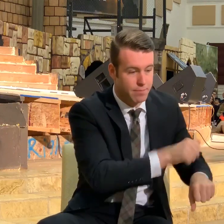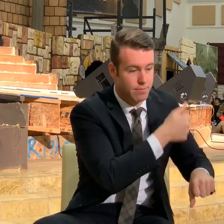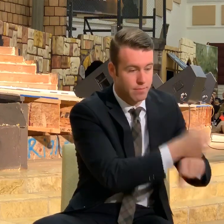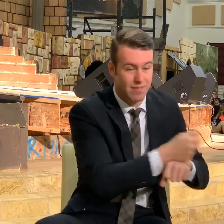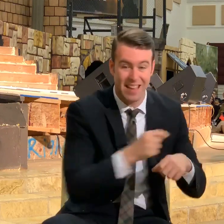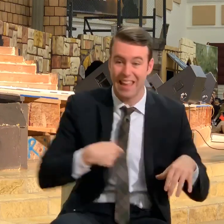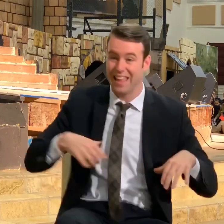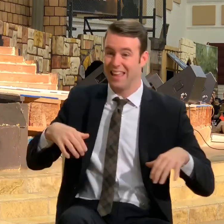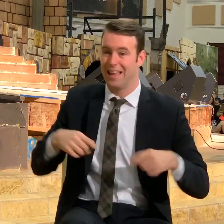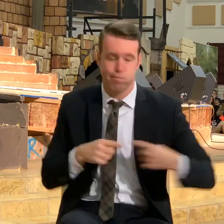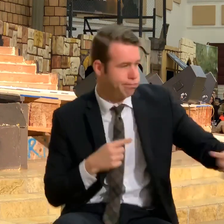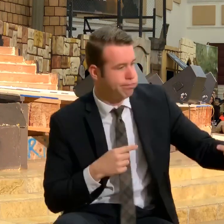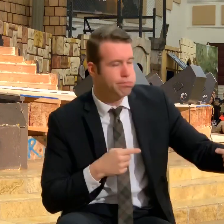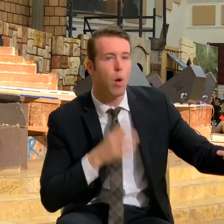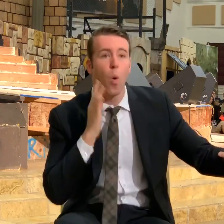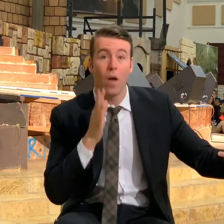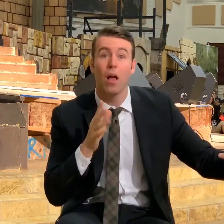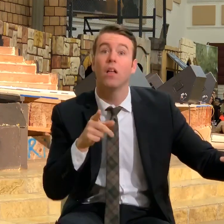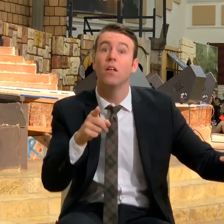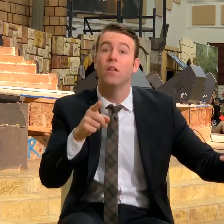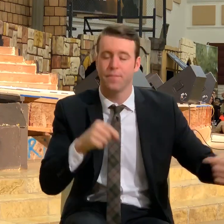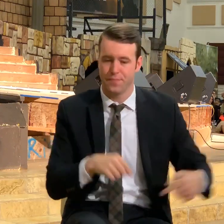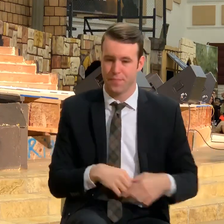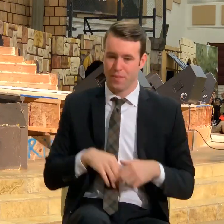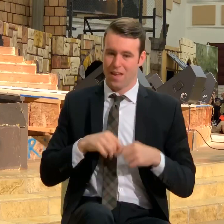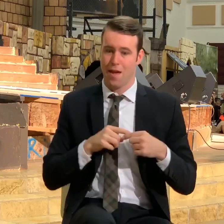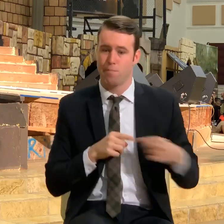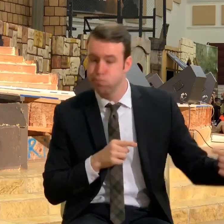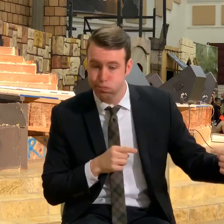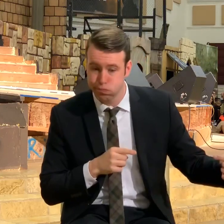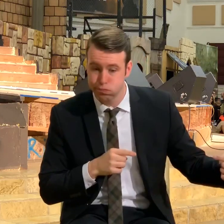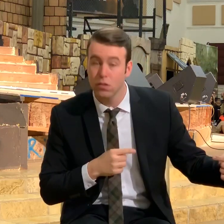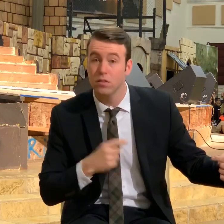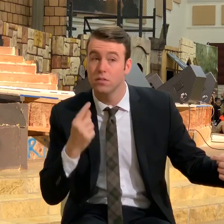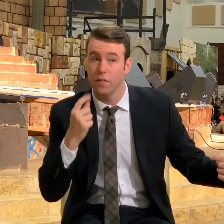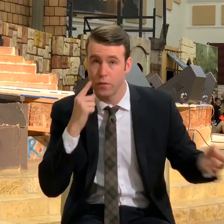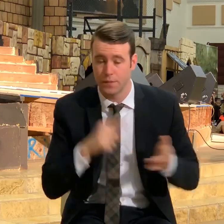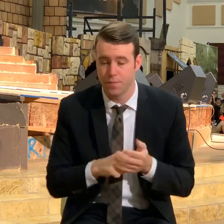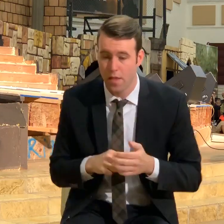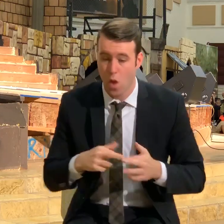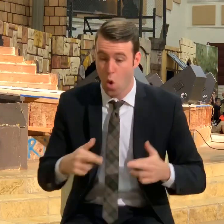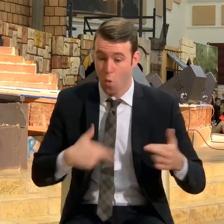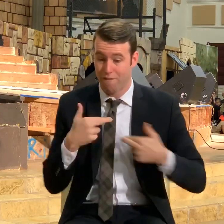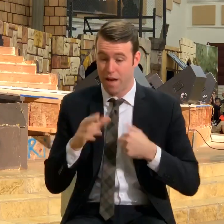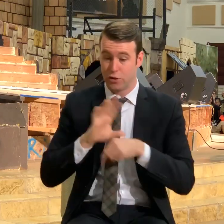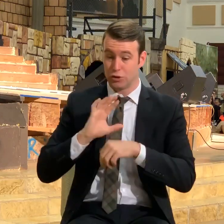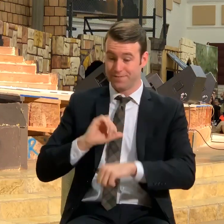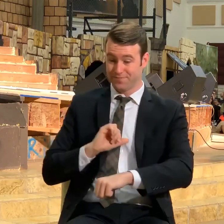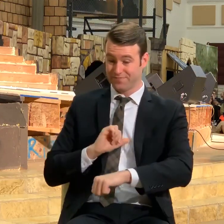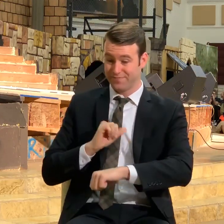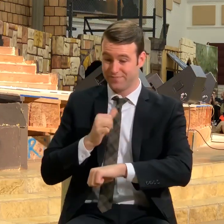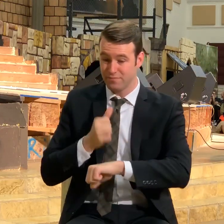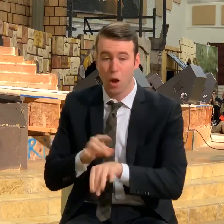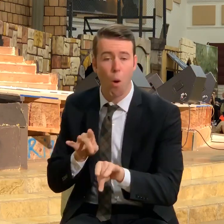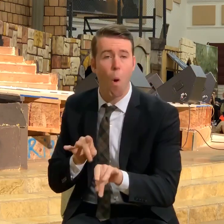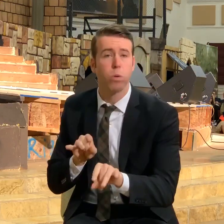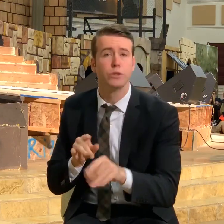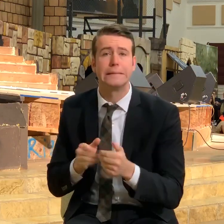for. Do not think for one moment that when you go to build an apostolic revival church that it's going to be